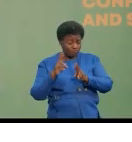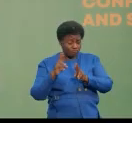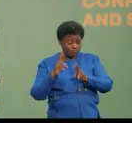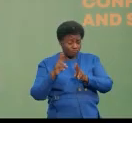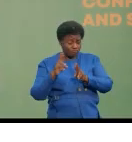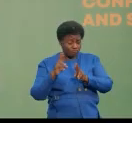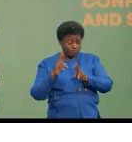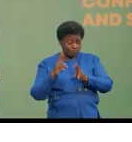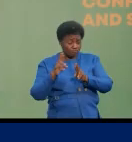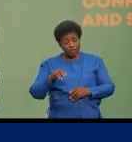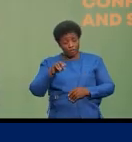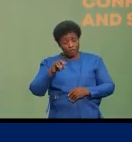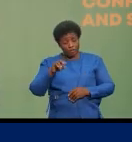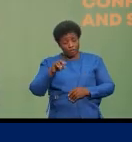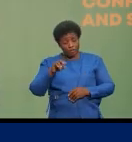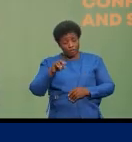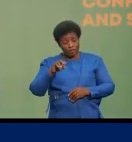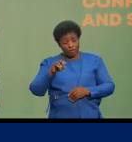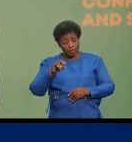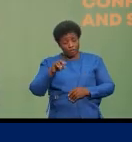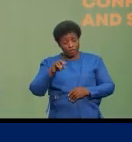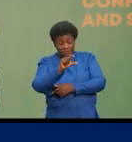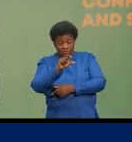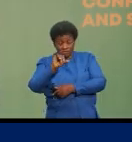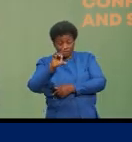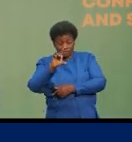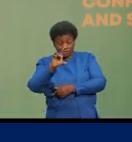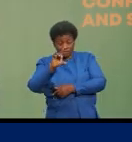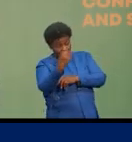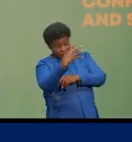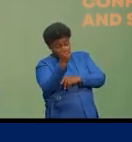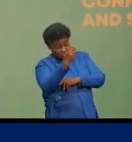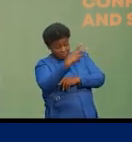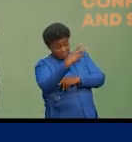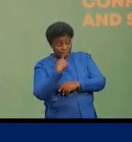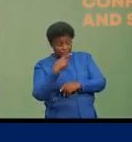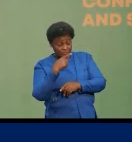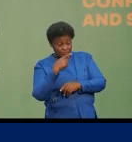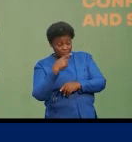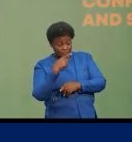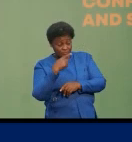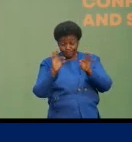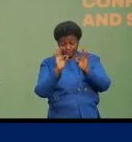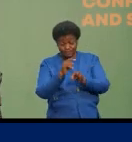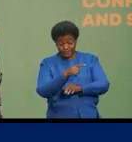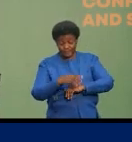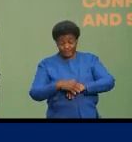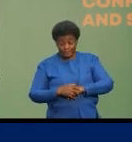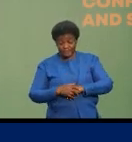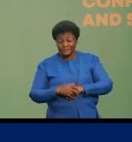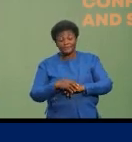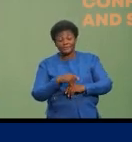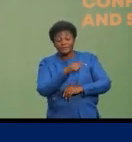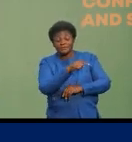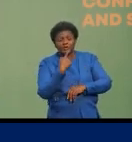4 slides that I would show is essentially, or next 3 slides, are slides on